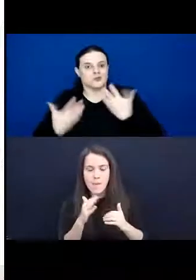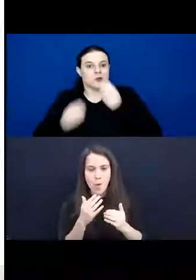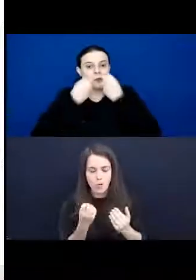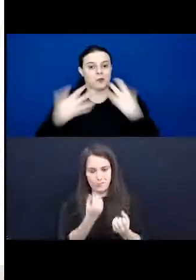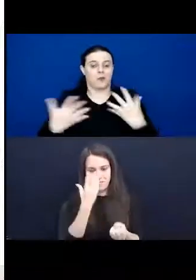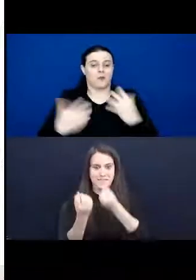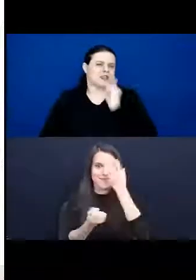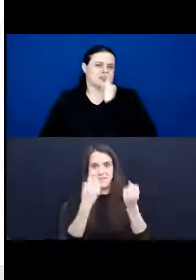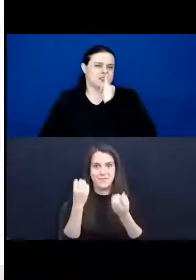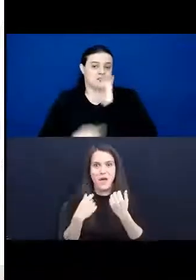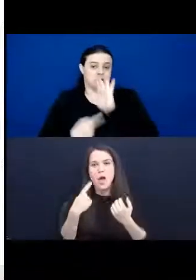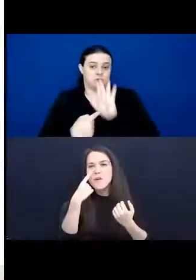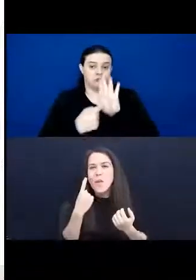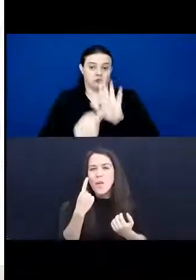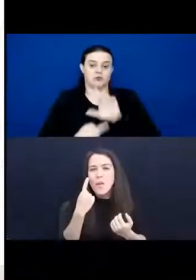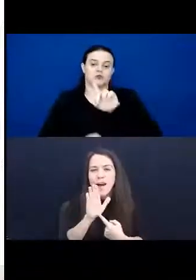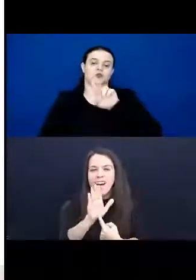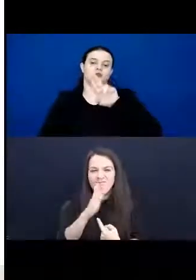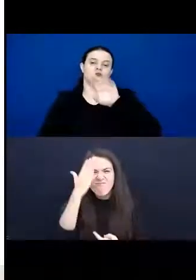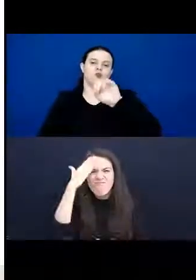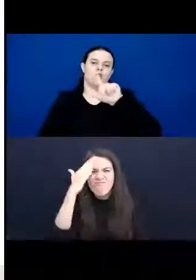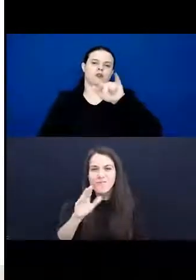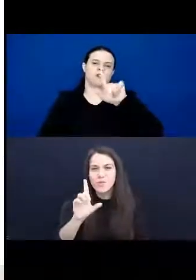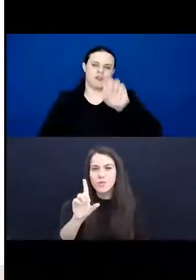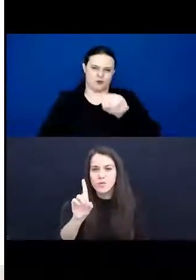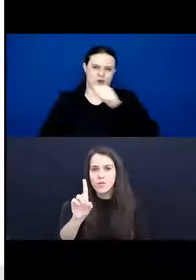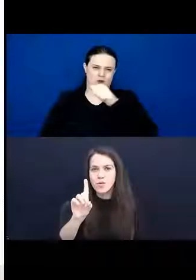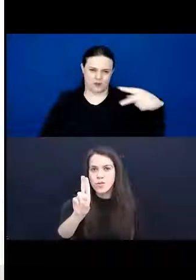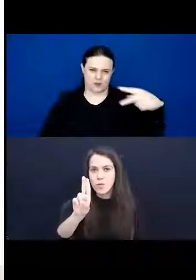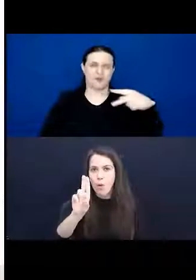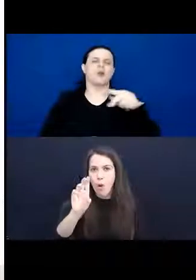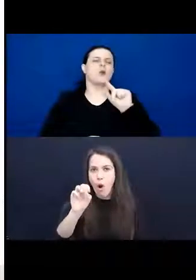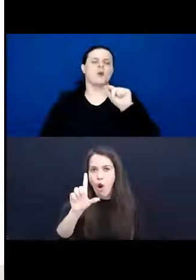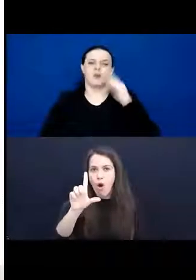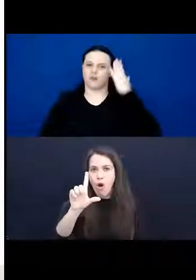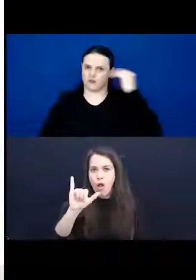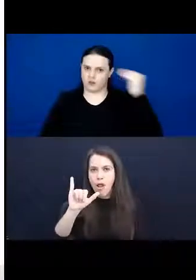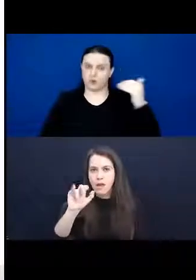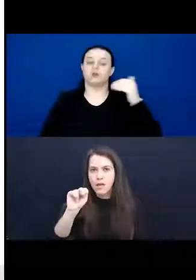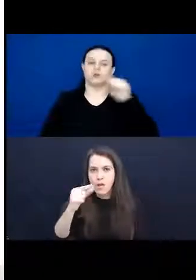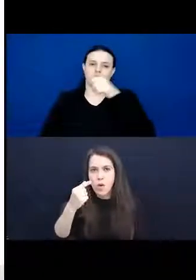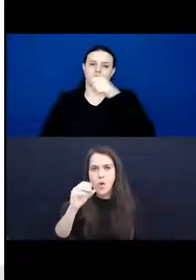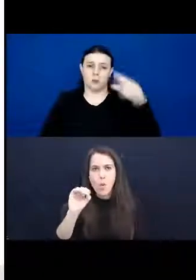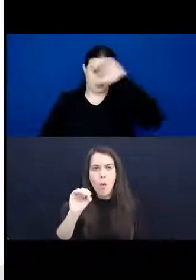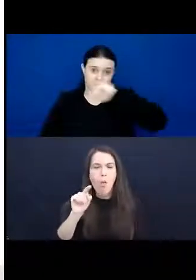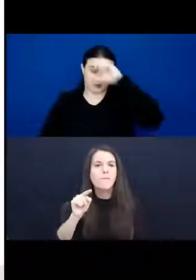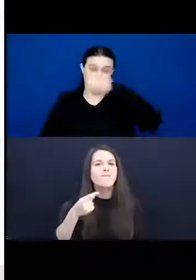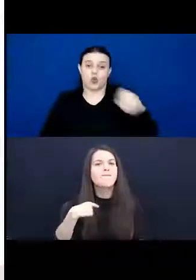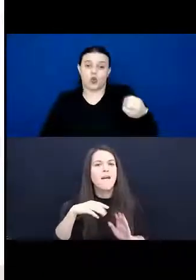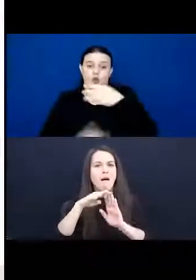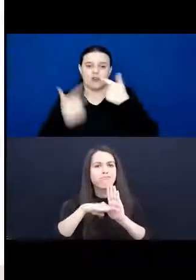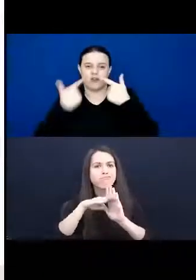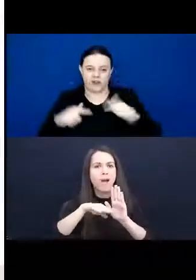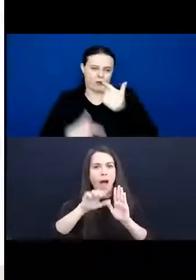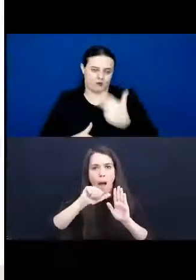example of the Duolingo learning app. It's a popular mobile app for learning new languages that